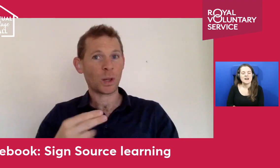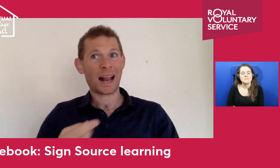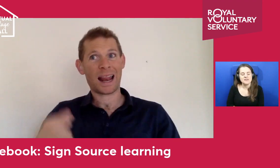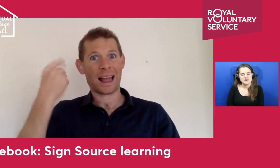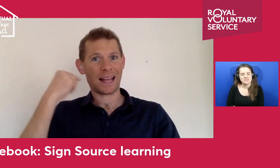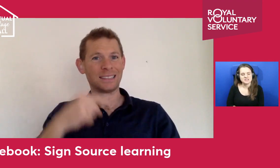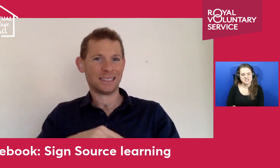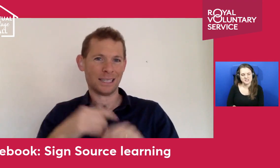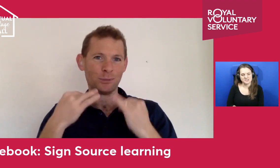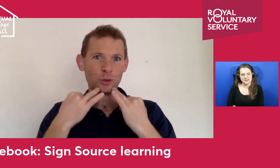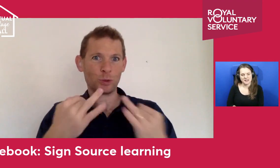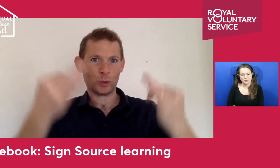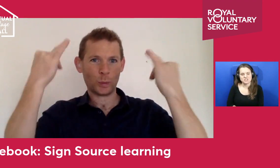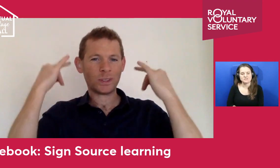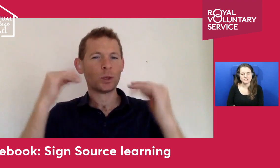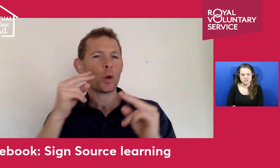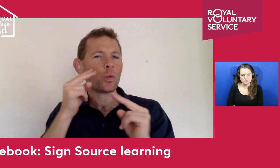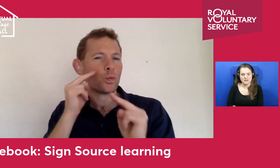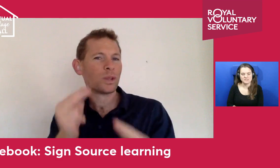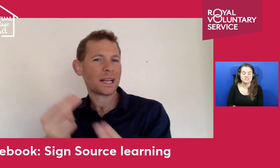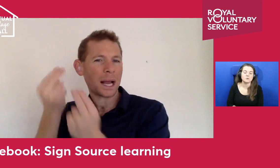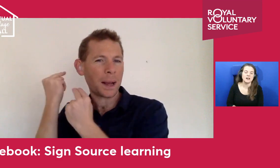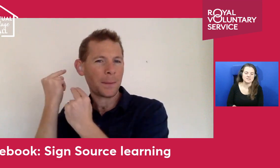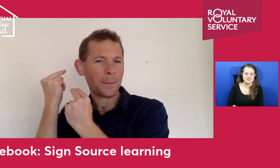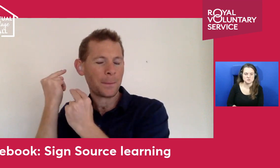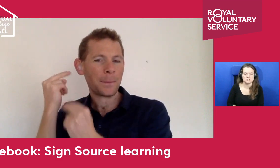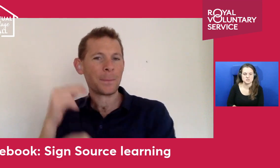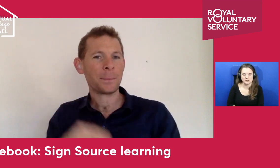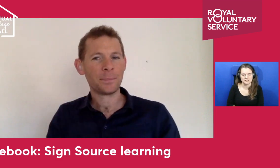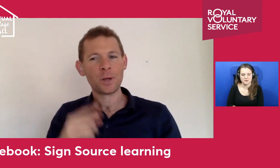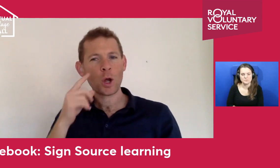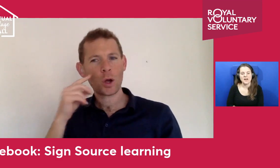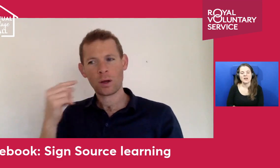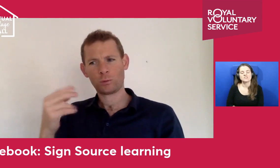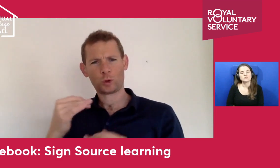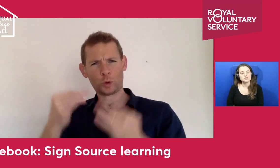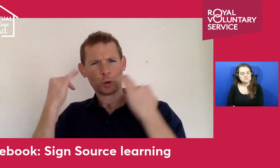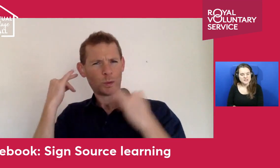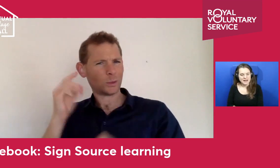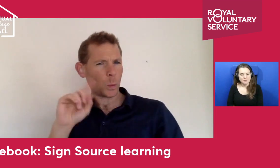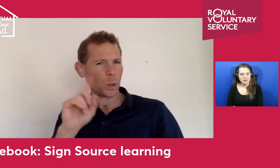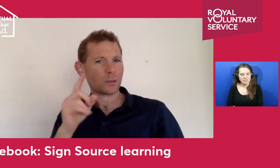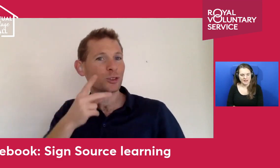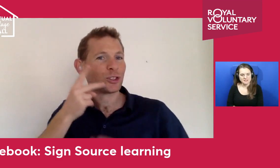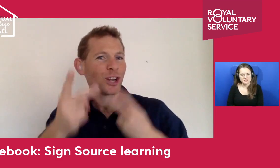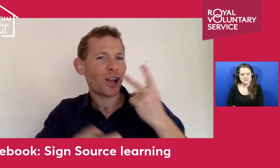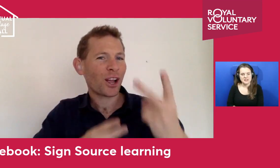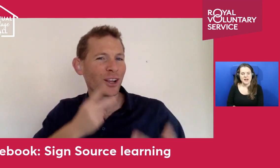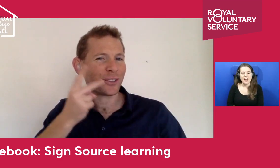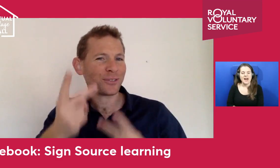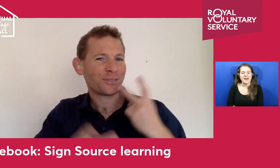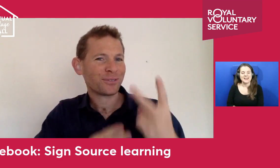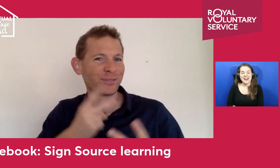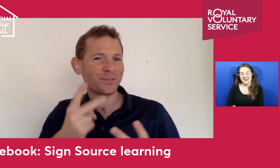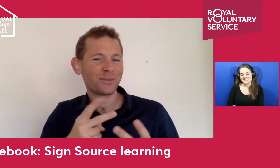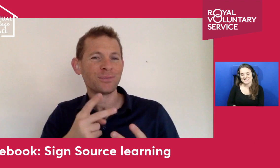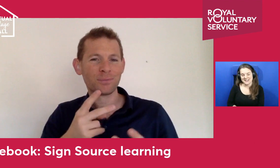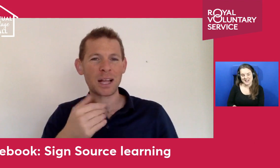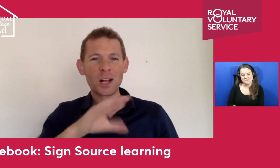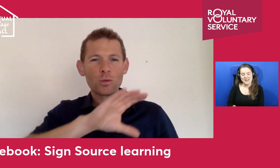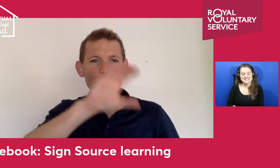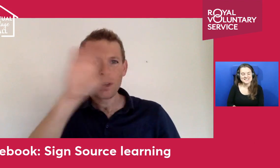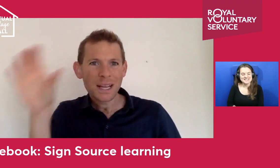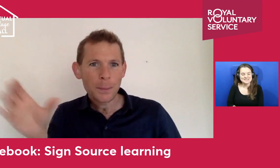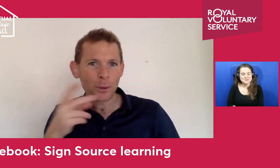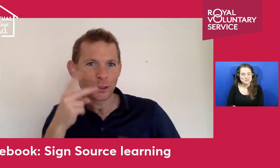You see, I'm here teaching sign language every 2 weeks. So our last session was 2 weeks ago. So we'll do a recap on that. And last